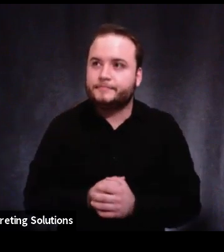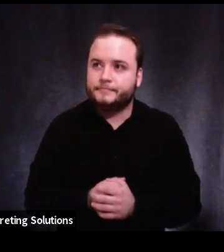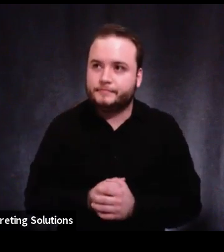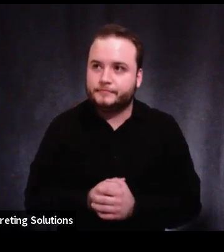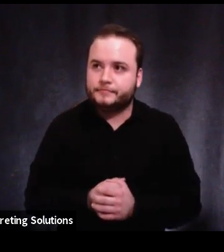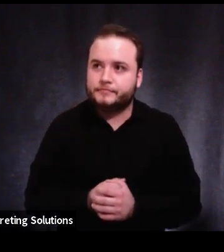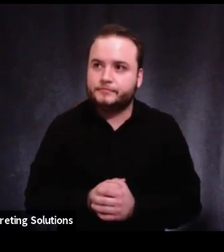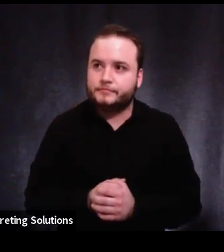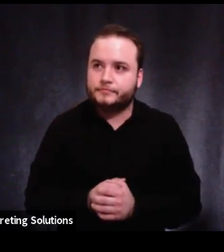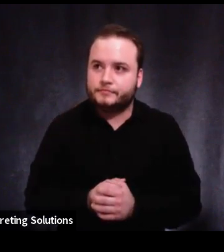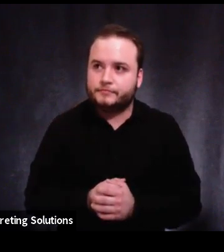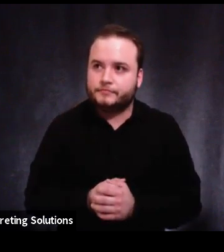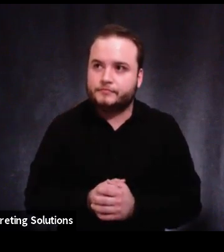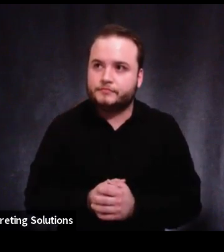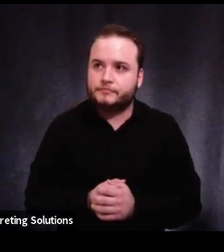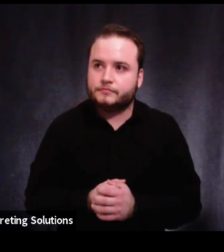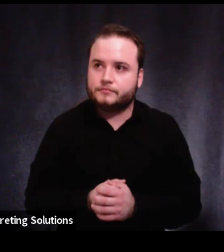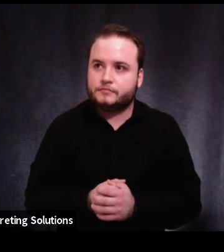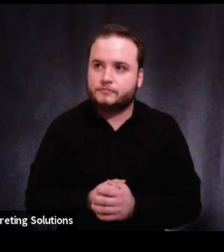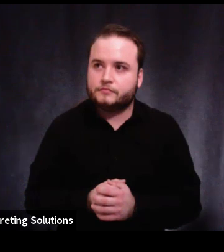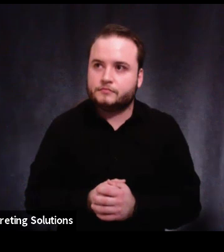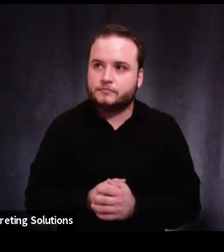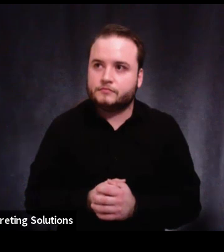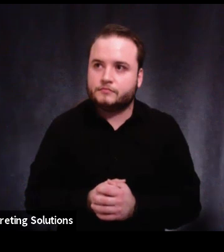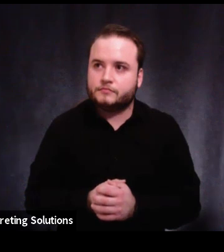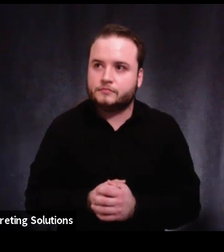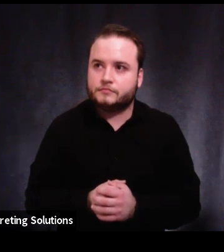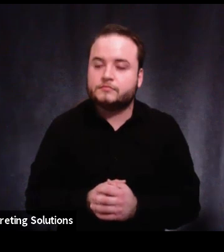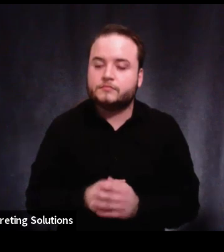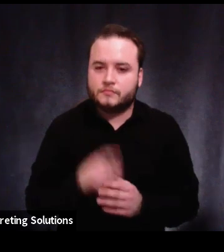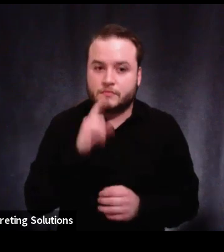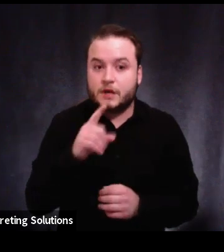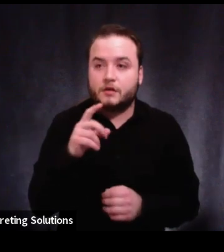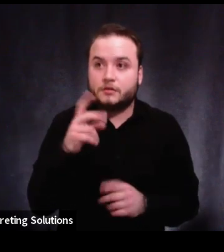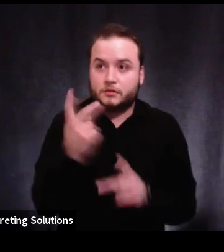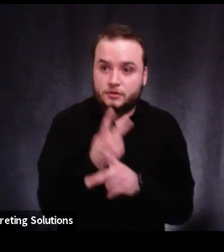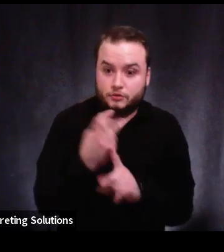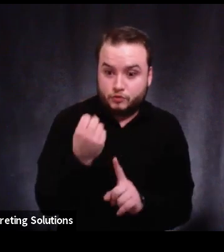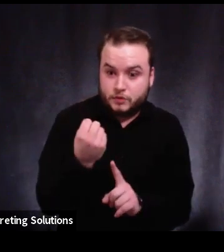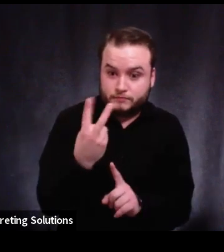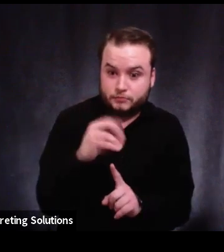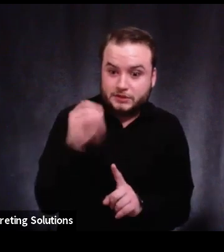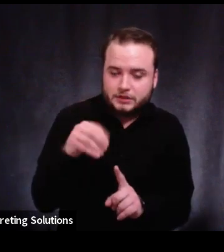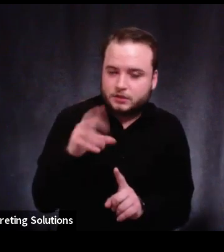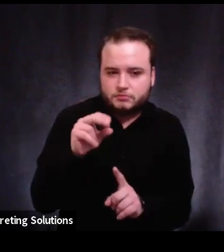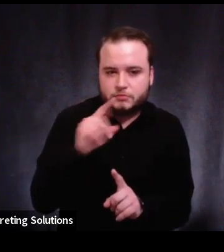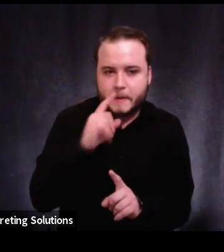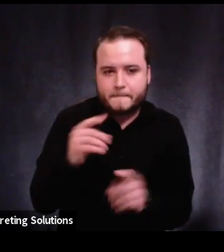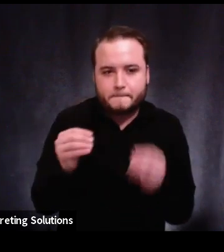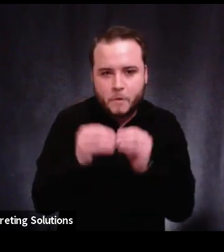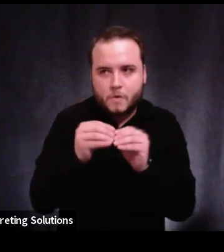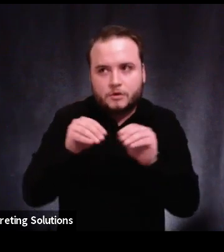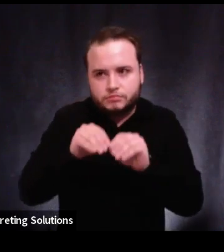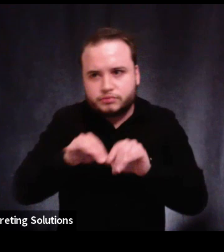detection rate of 12%. So adjusting the model to fit the data tells us we're much closer